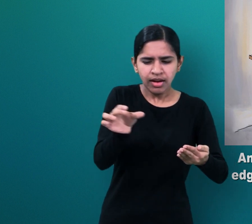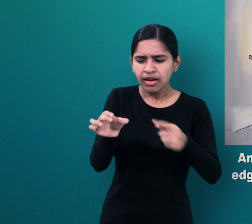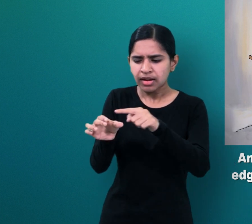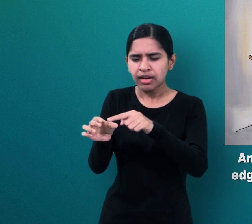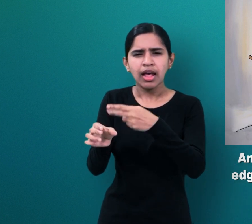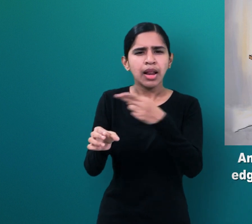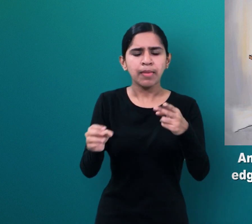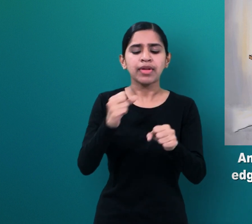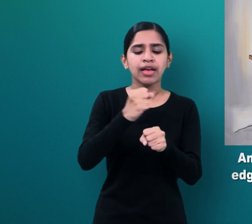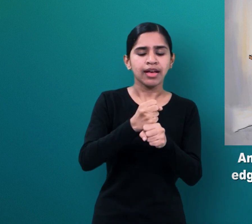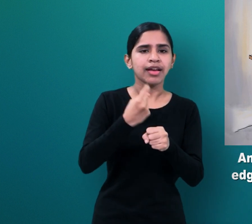the while speaking to it.